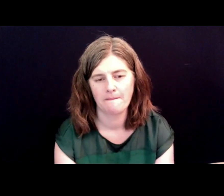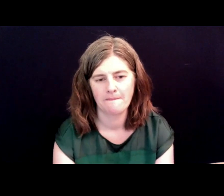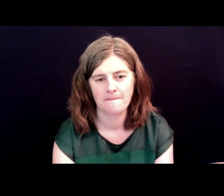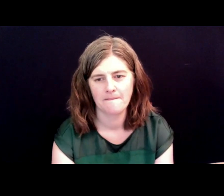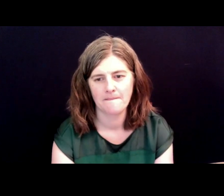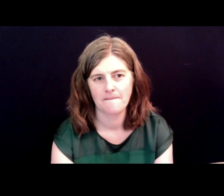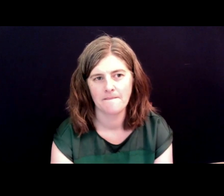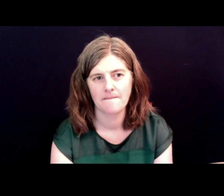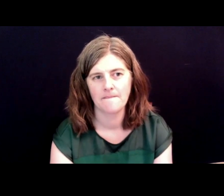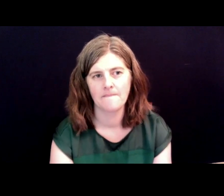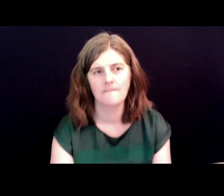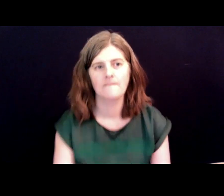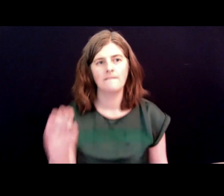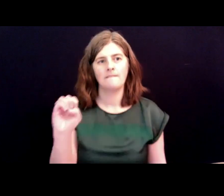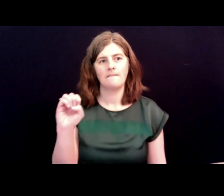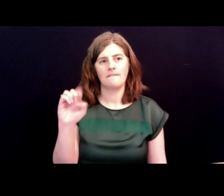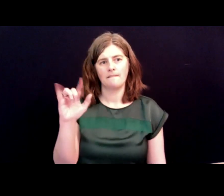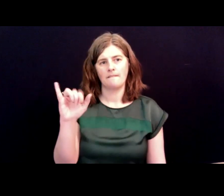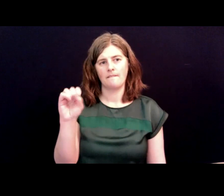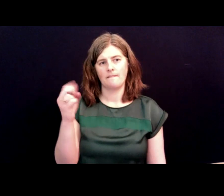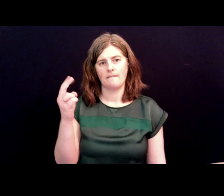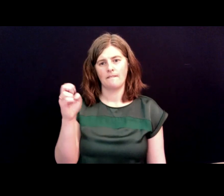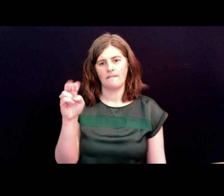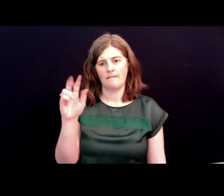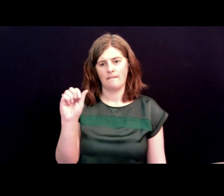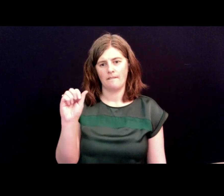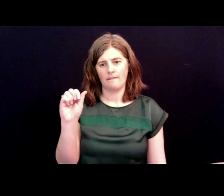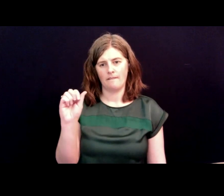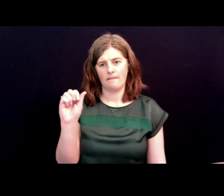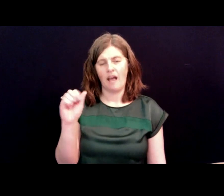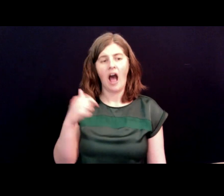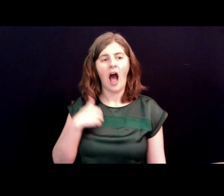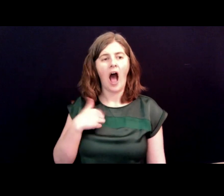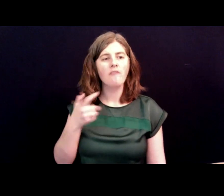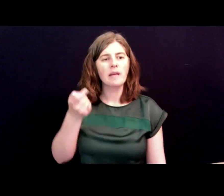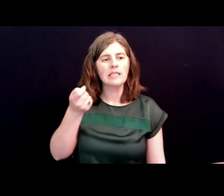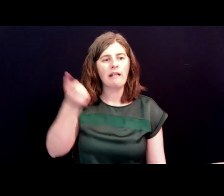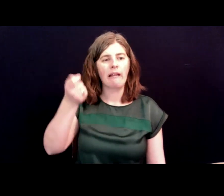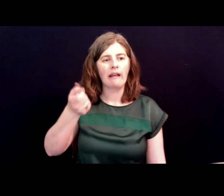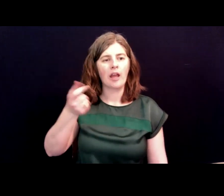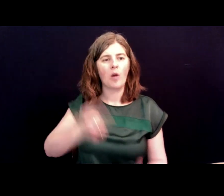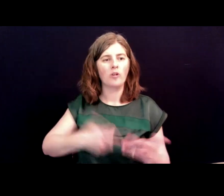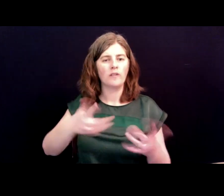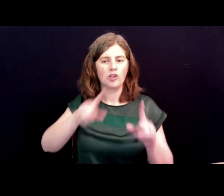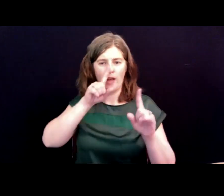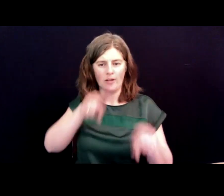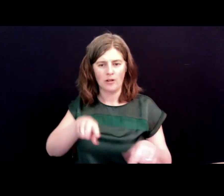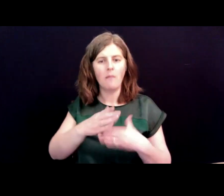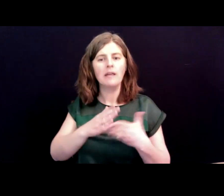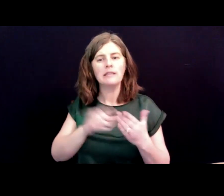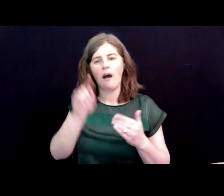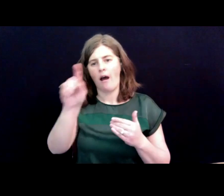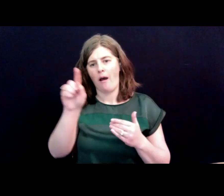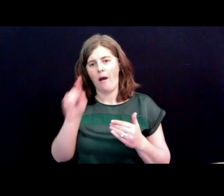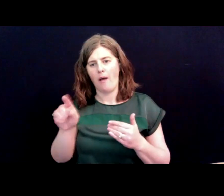Kristin, Okay. Yeah. I've been deleting the ones that you have answered, but there are a couple of them I